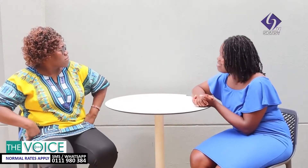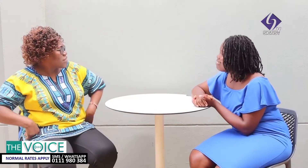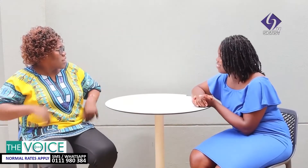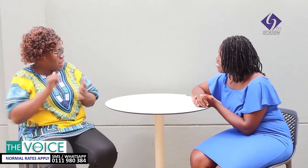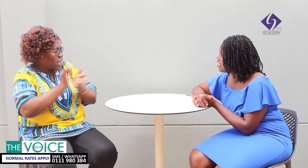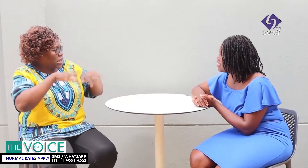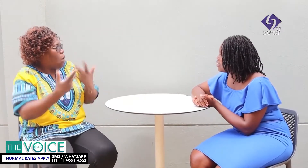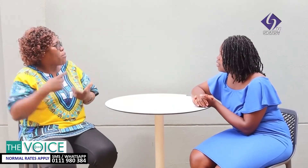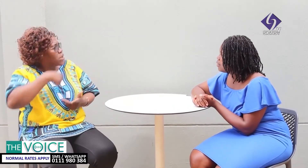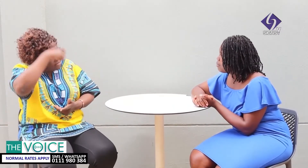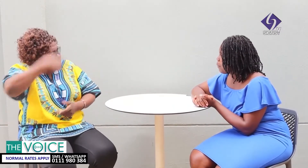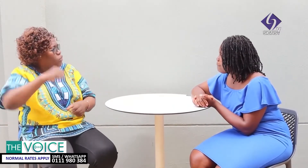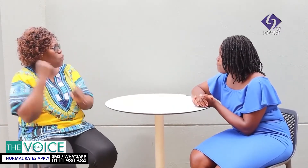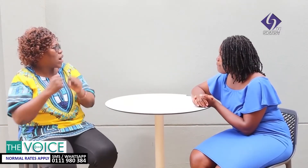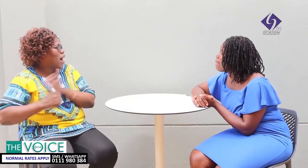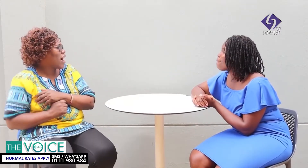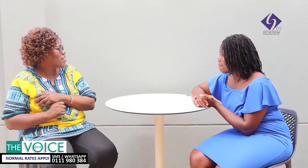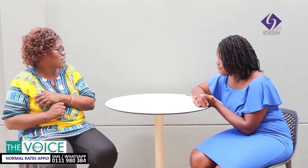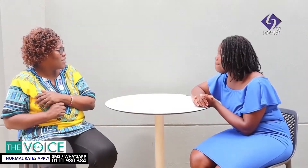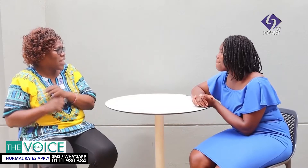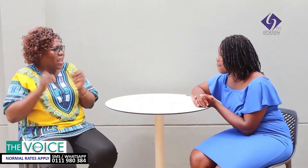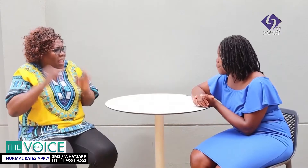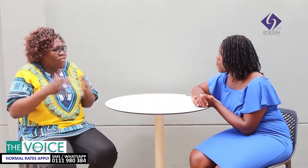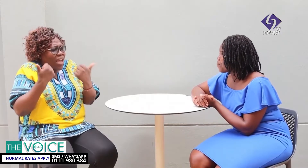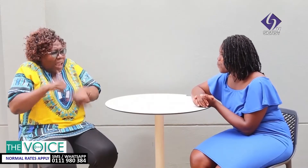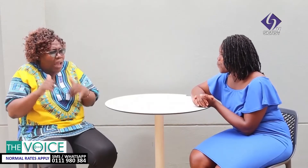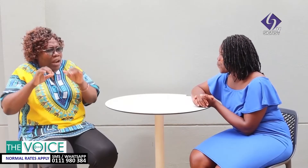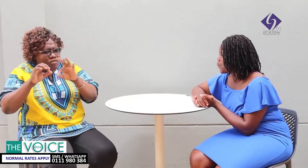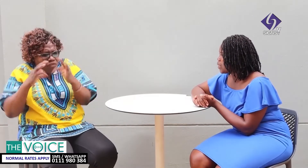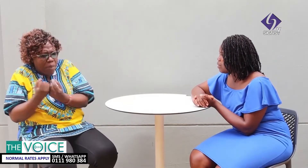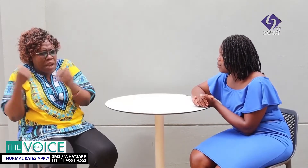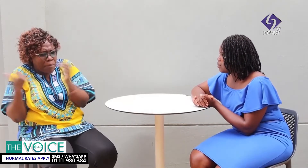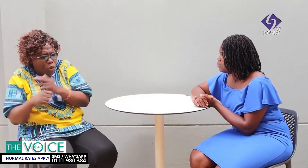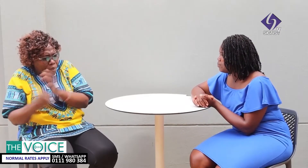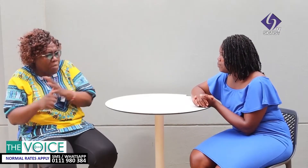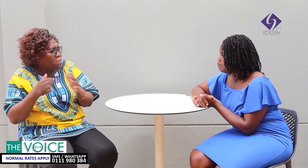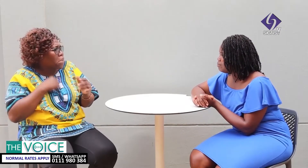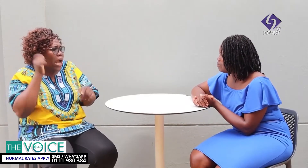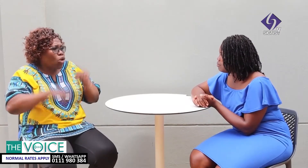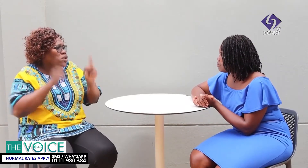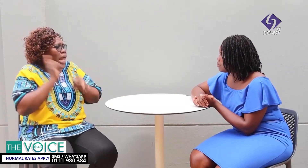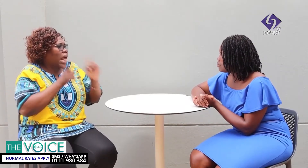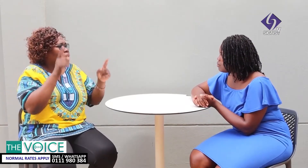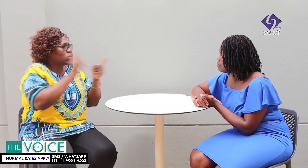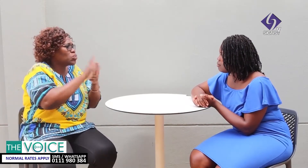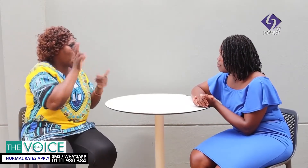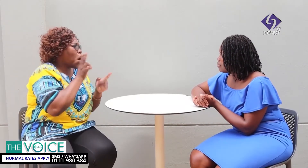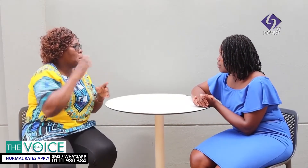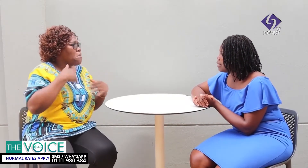And not just sit down and allow other people to take responsibility of my life. Whenever I had a challenge, I had to go